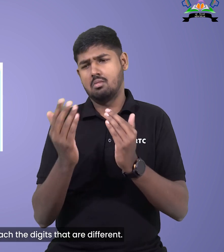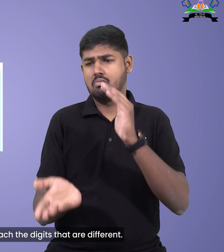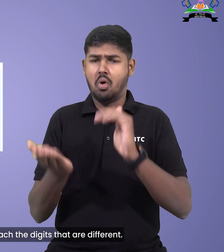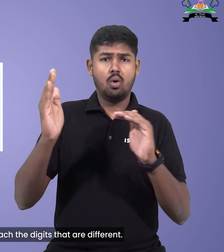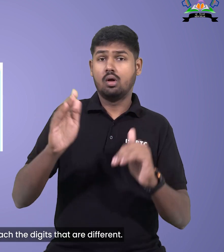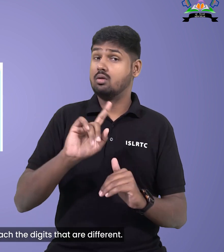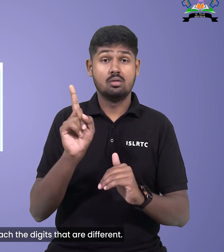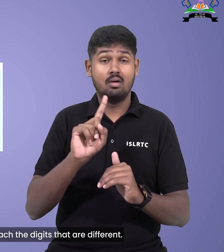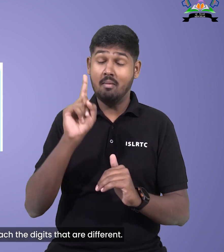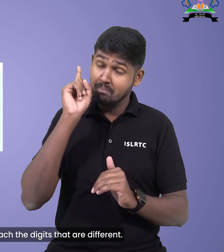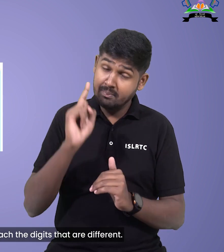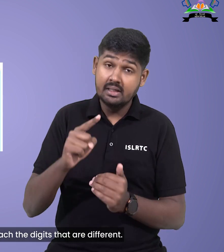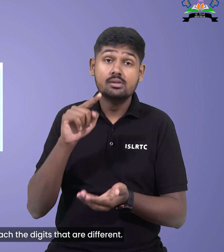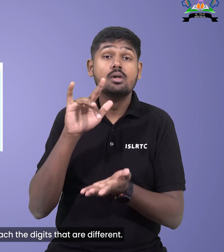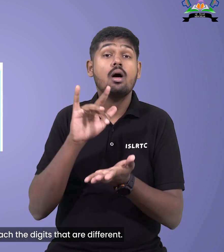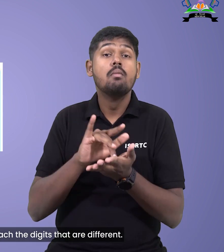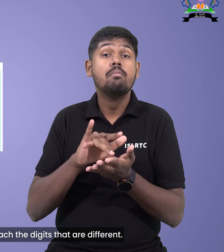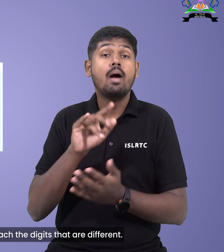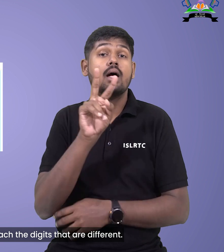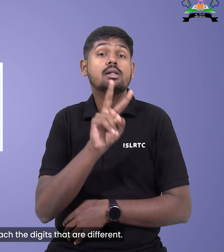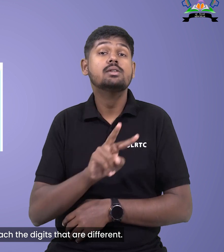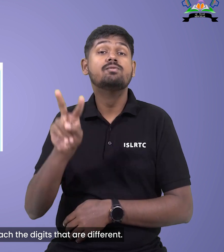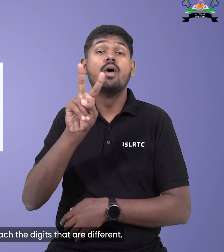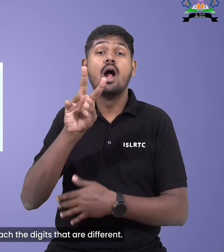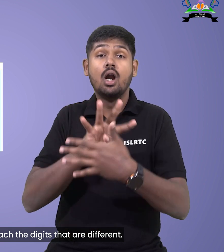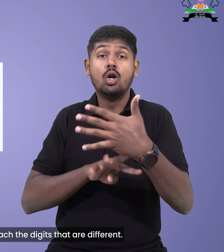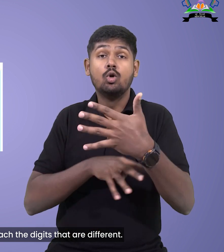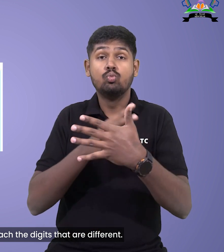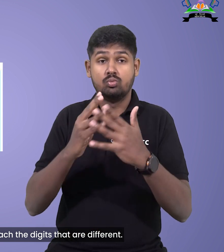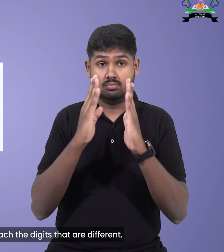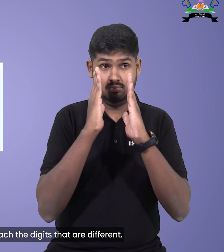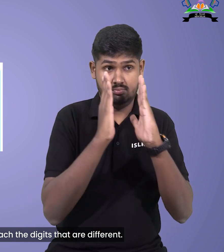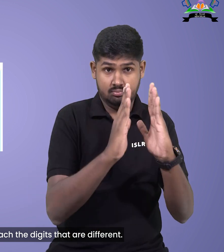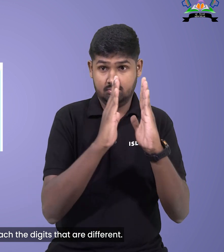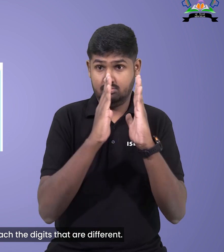We keep comparing digits until we reach the digits that are different.